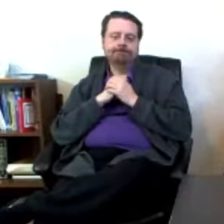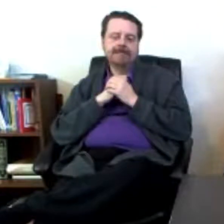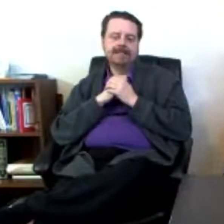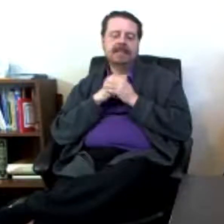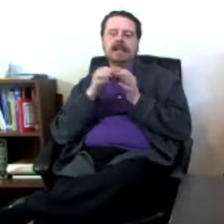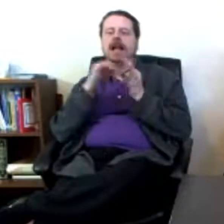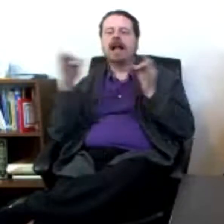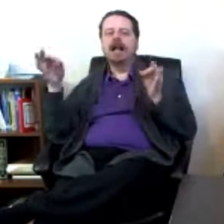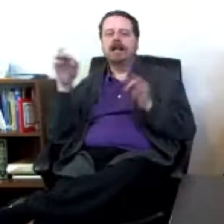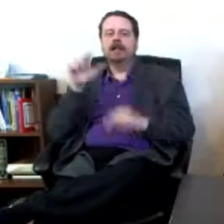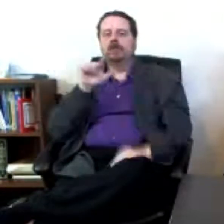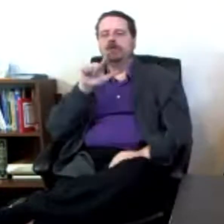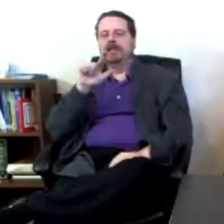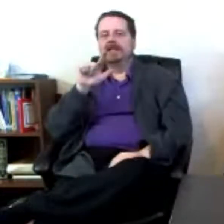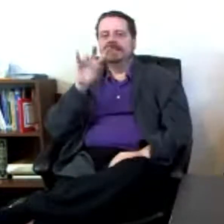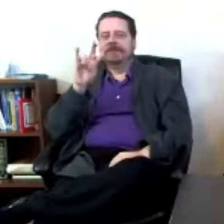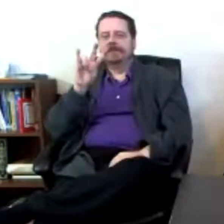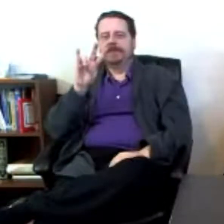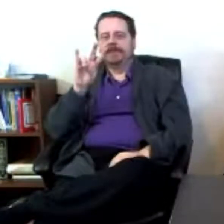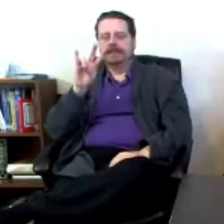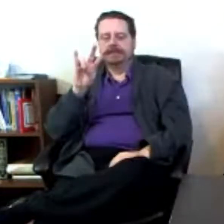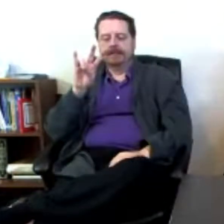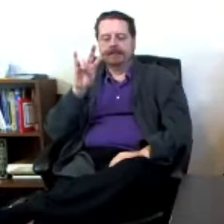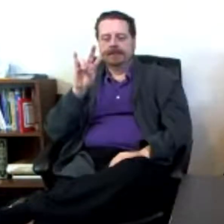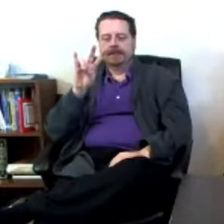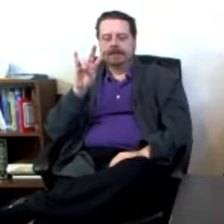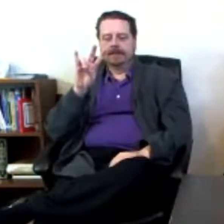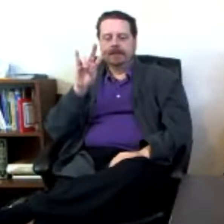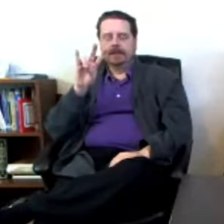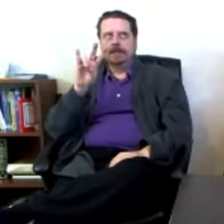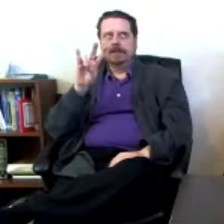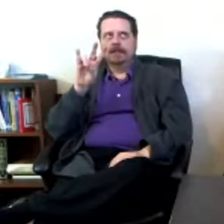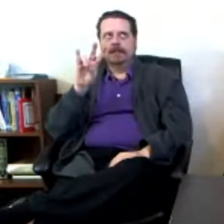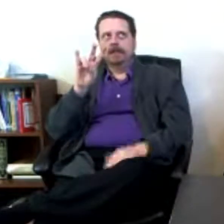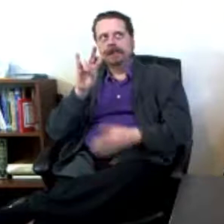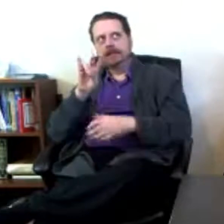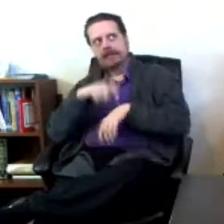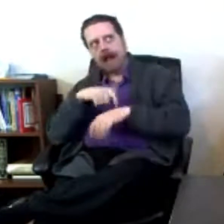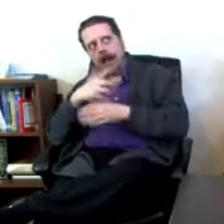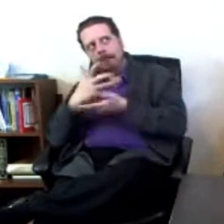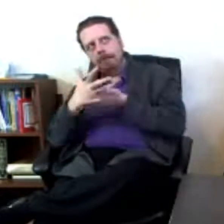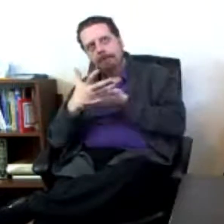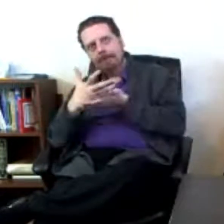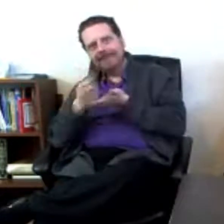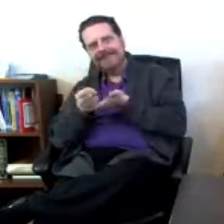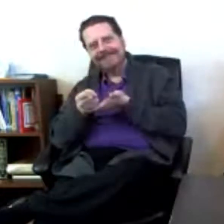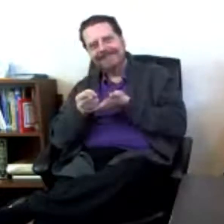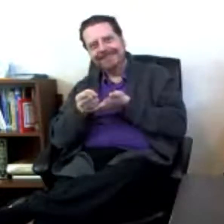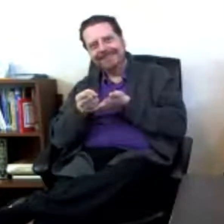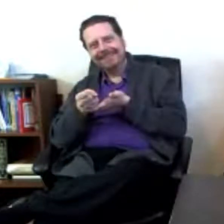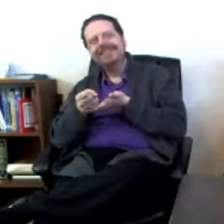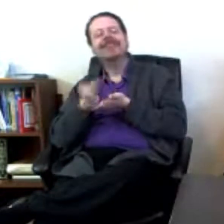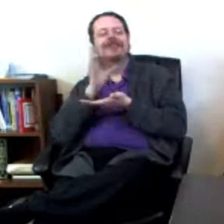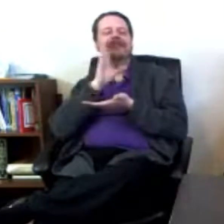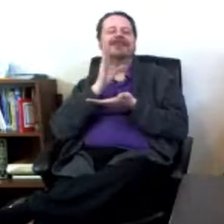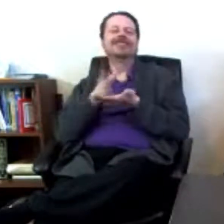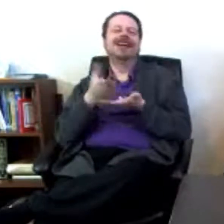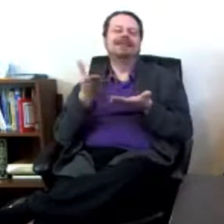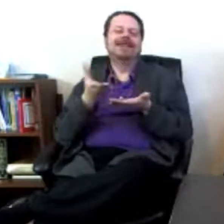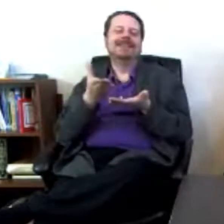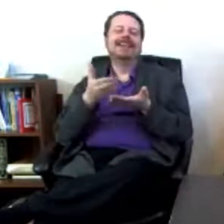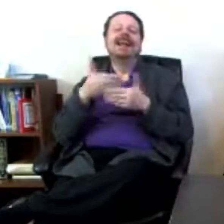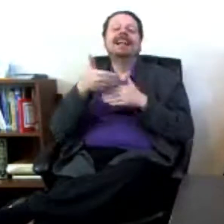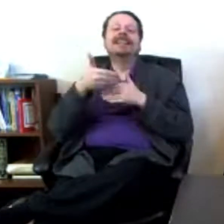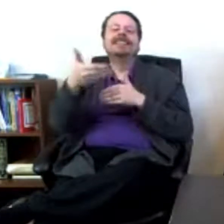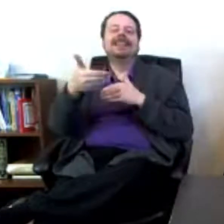This is ayah number 27, and I believe that the time is up, and this is where we stop. Next time